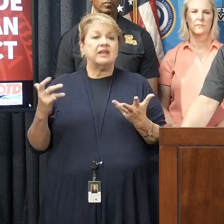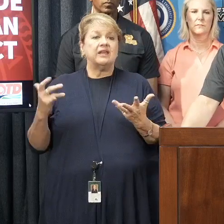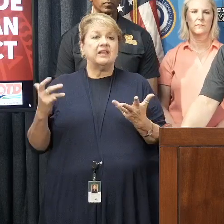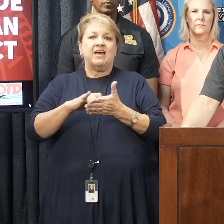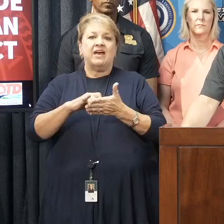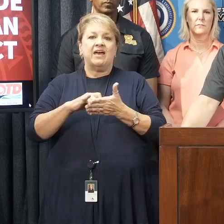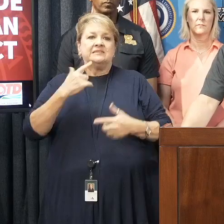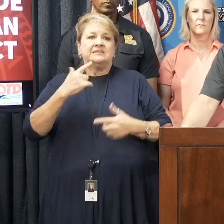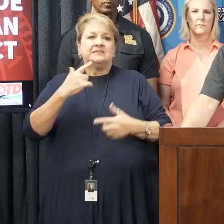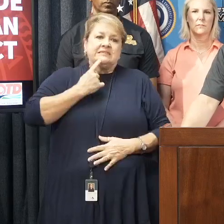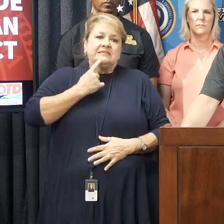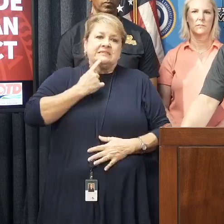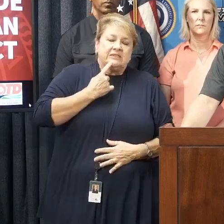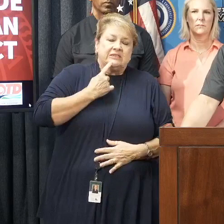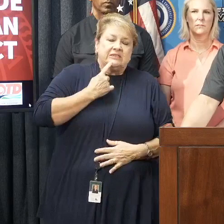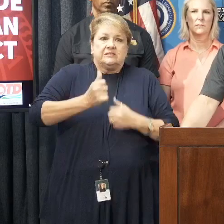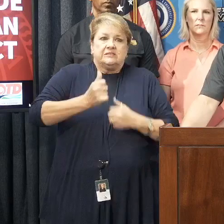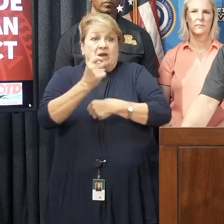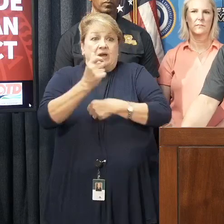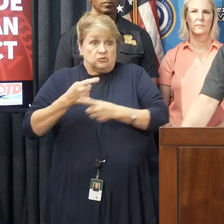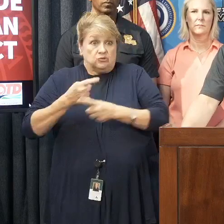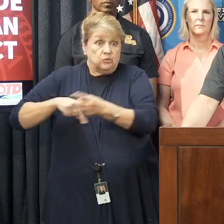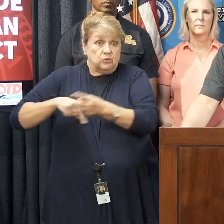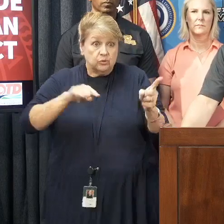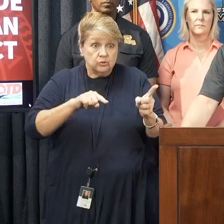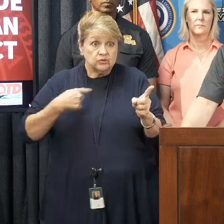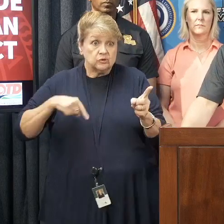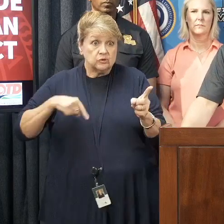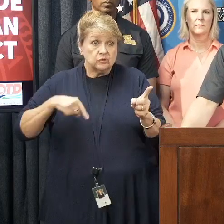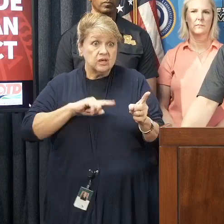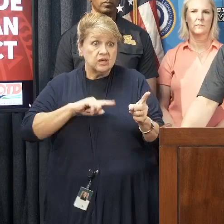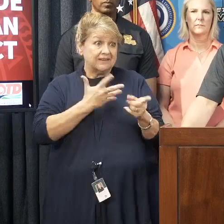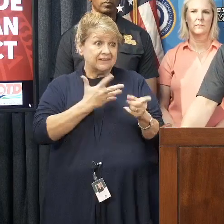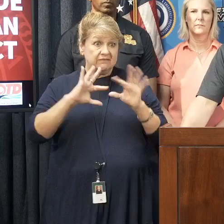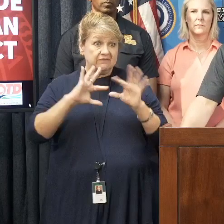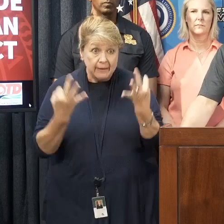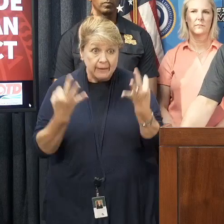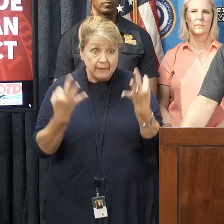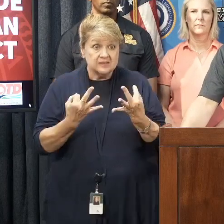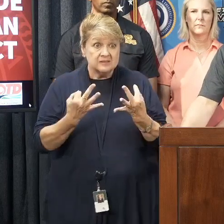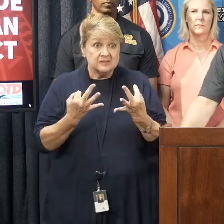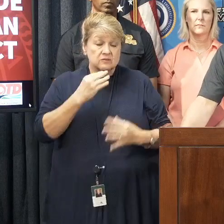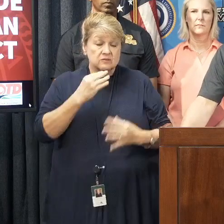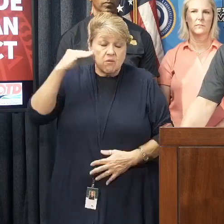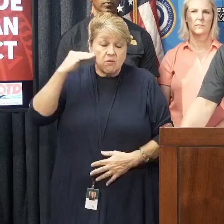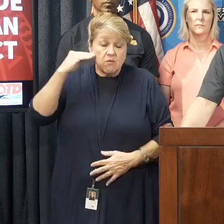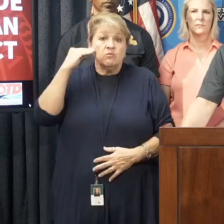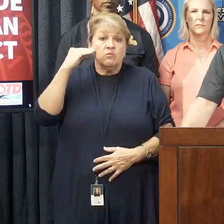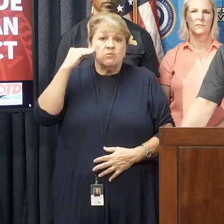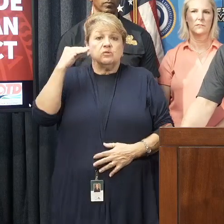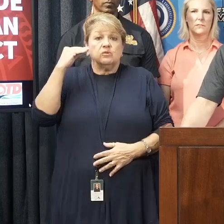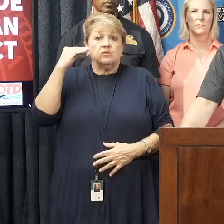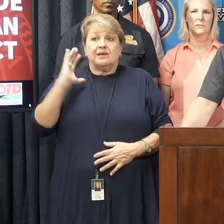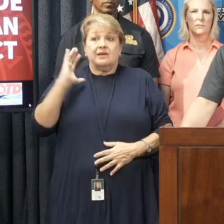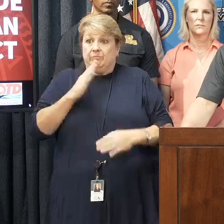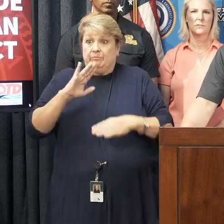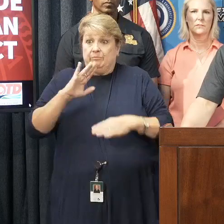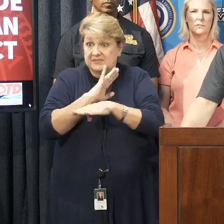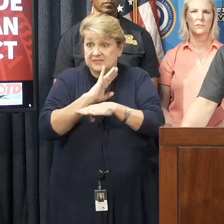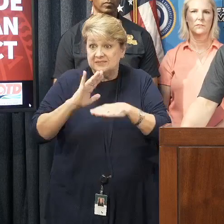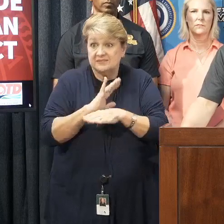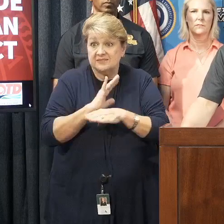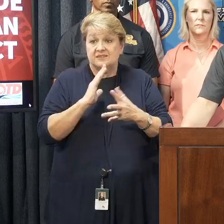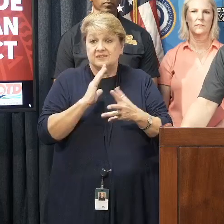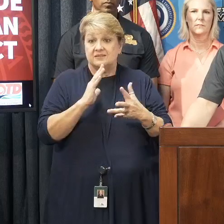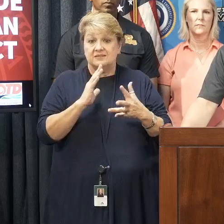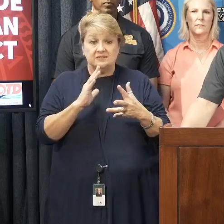threat to the public, to our families, to our homes, our businesses,